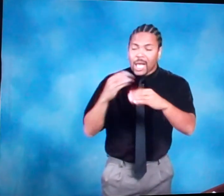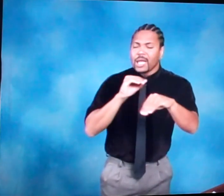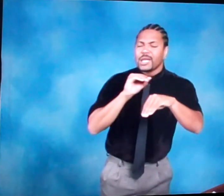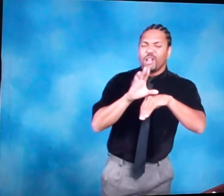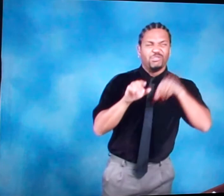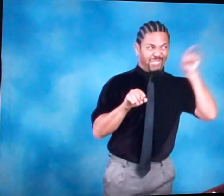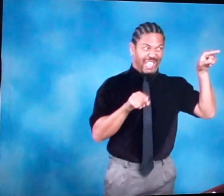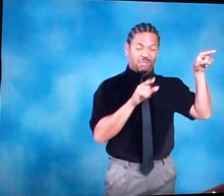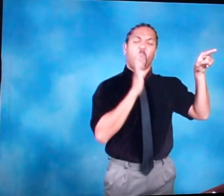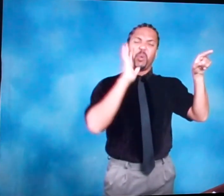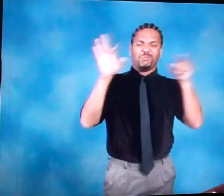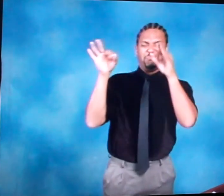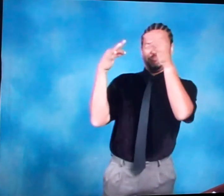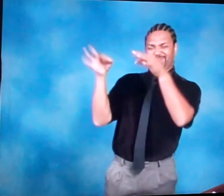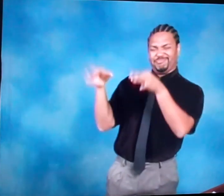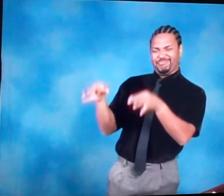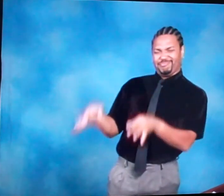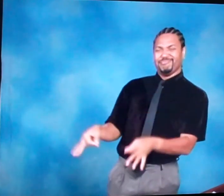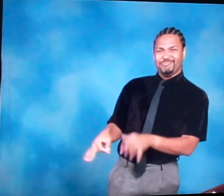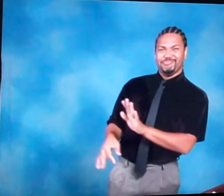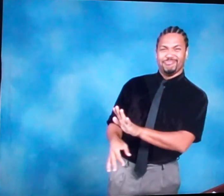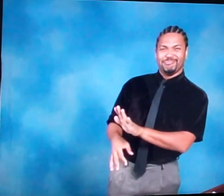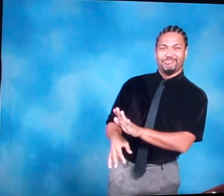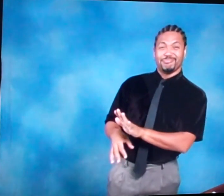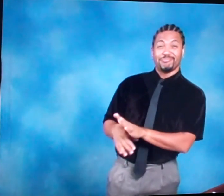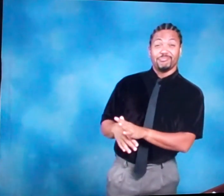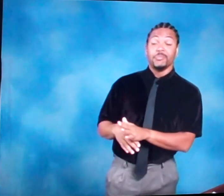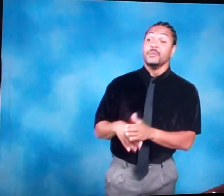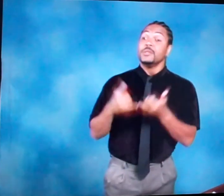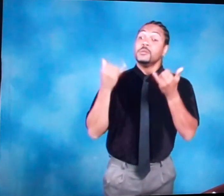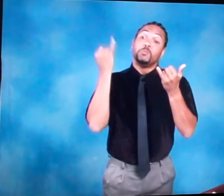Many of our majors have an internship, and we'll describe that a little later.